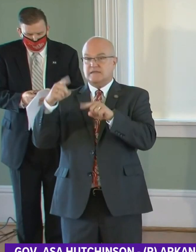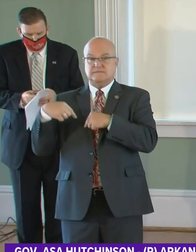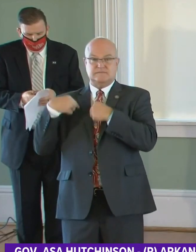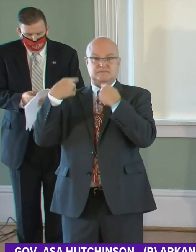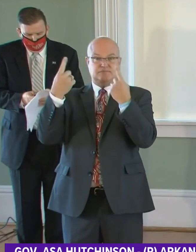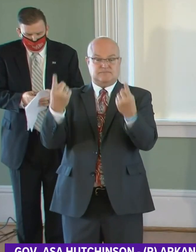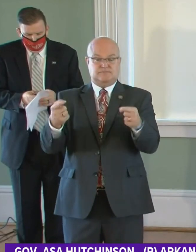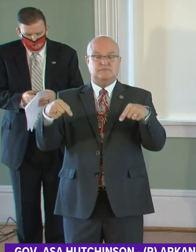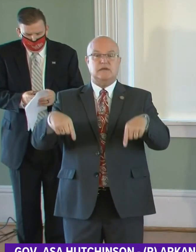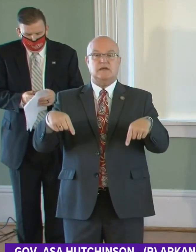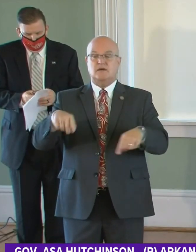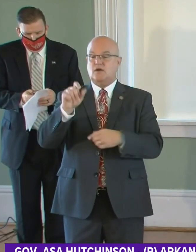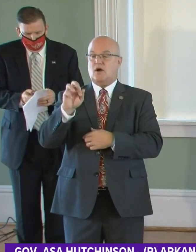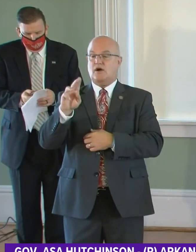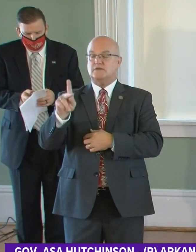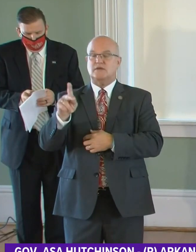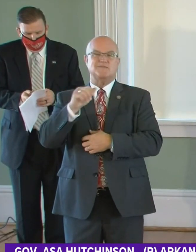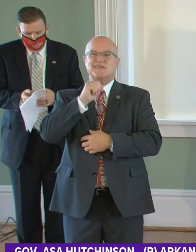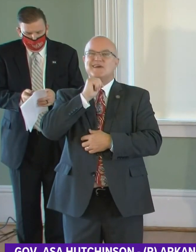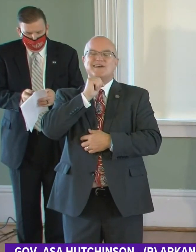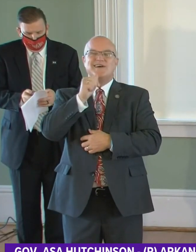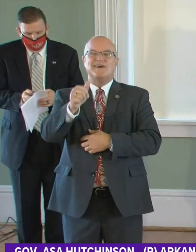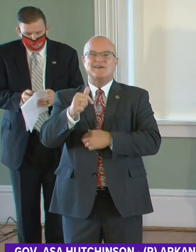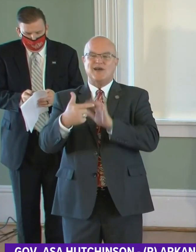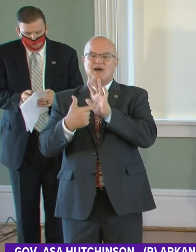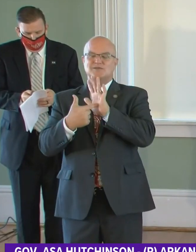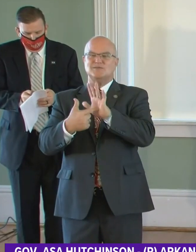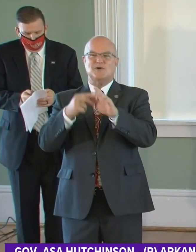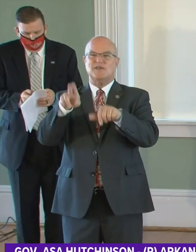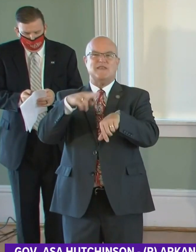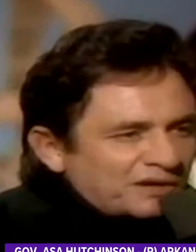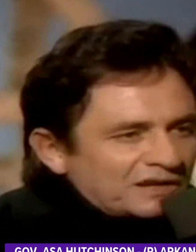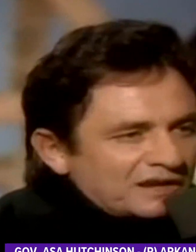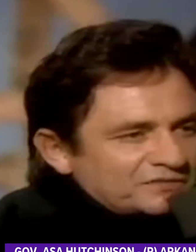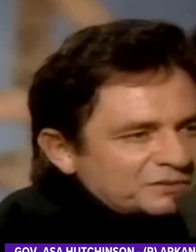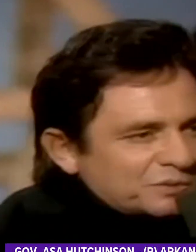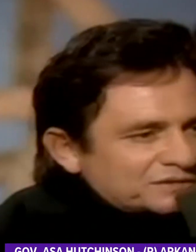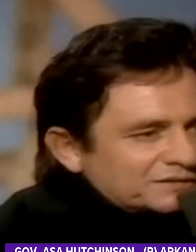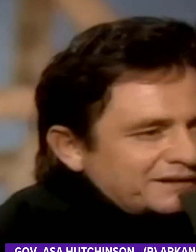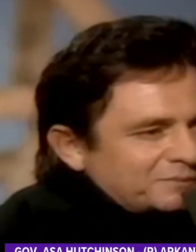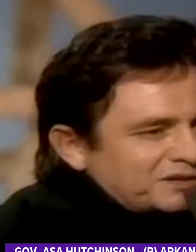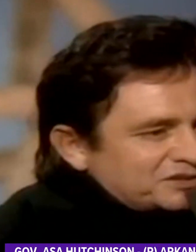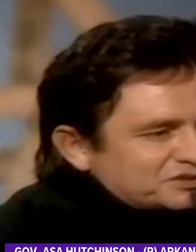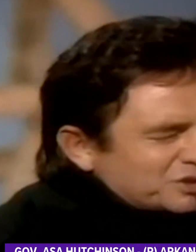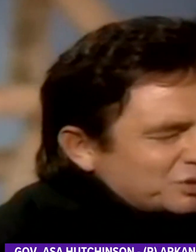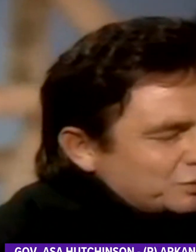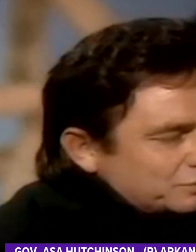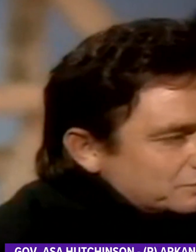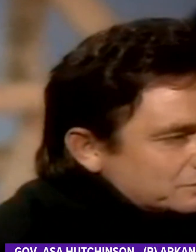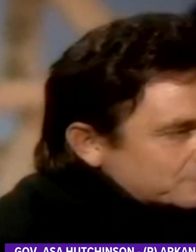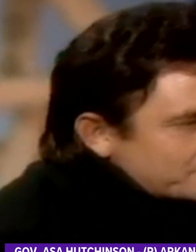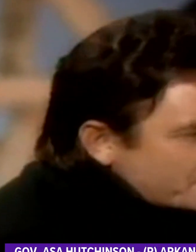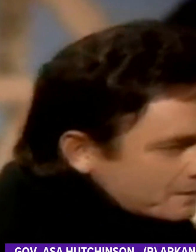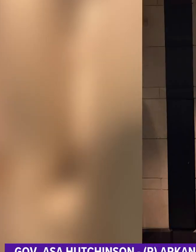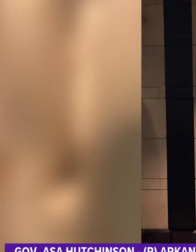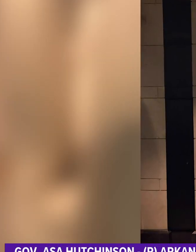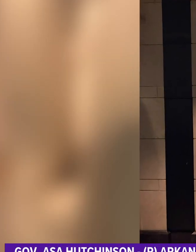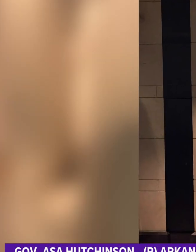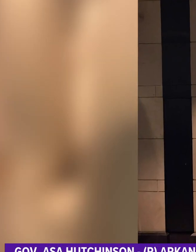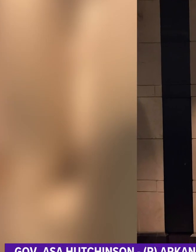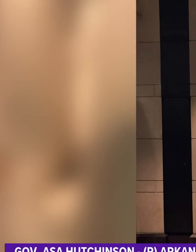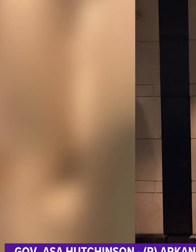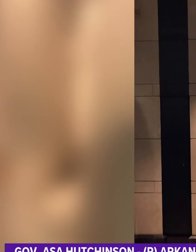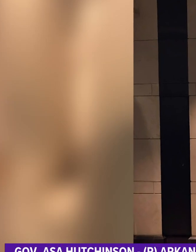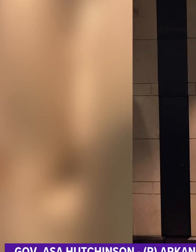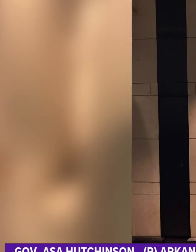as a state are not reflected in our nation's capital. Bates and Cash are replacing the statues of former Governor